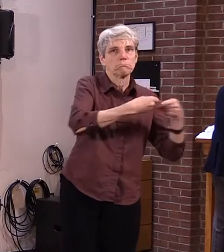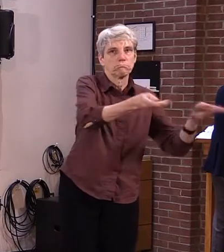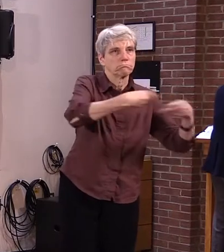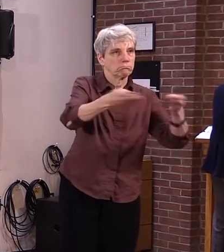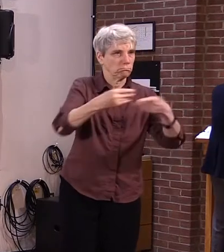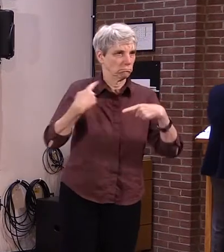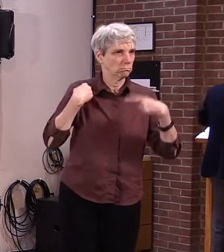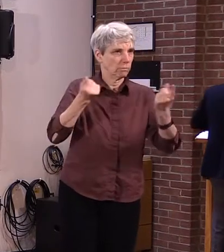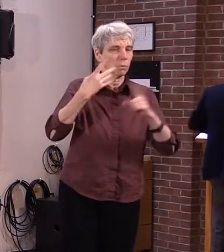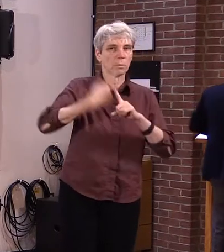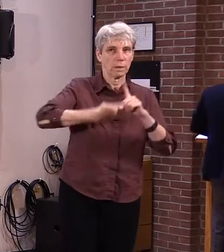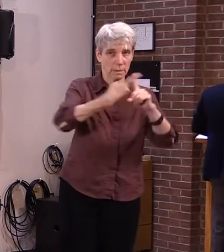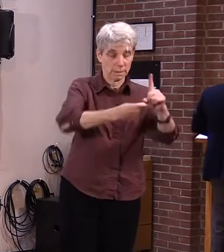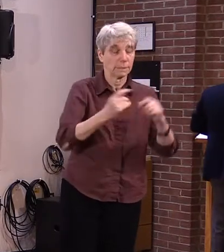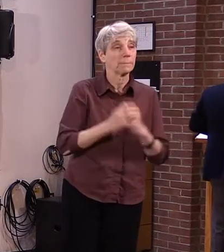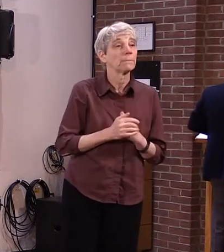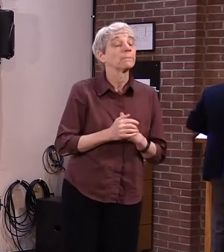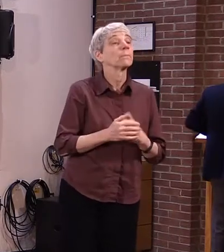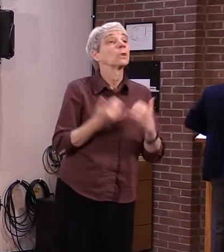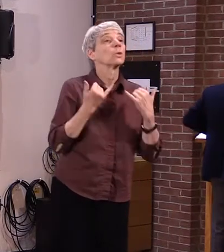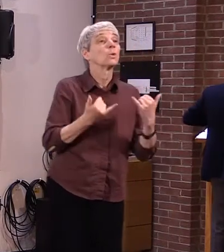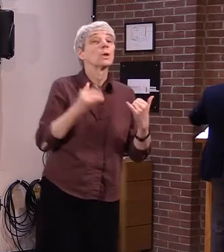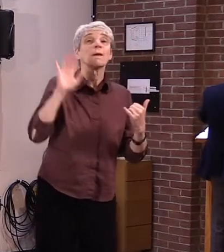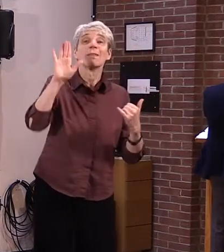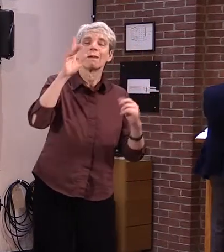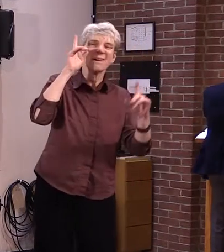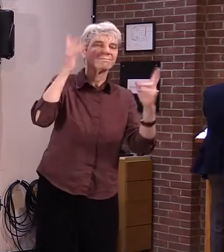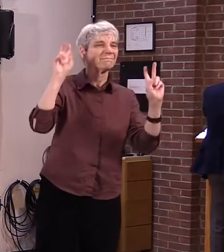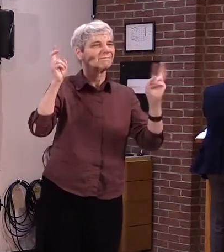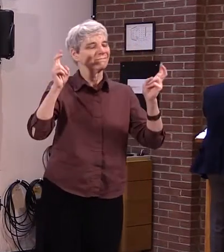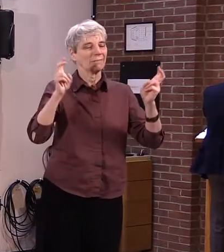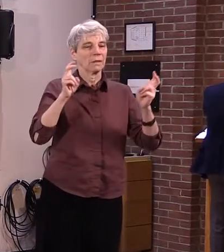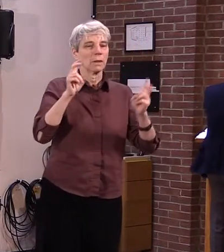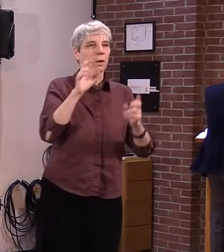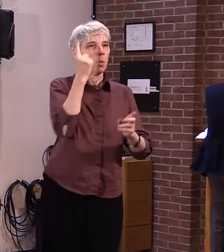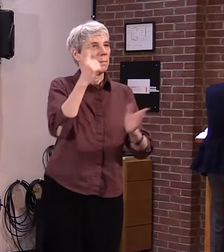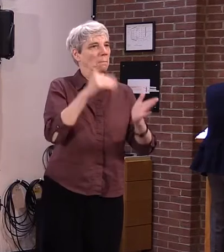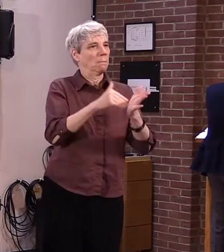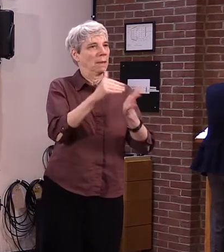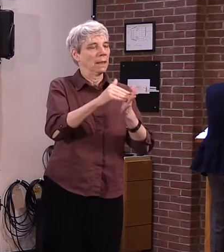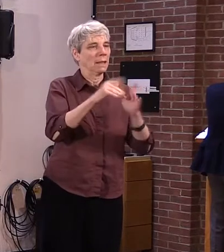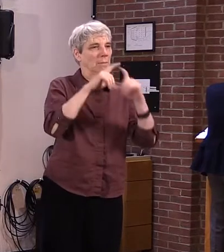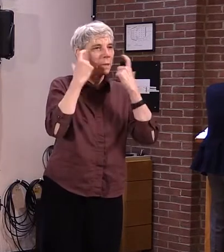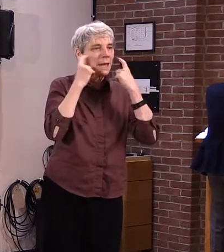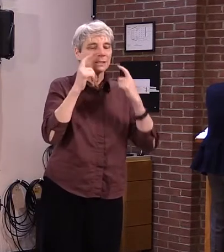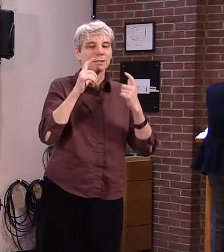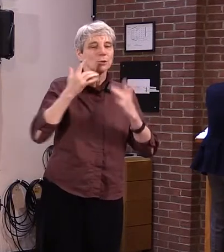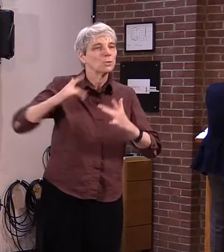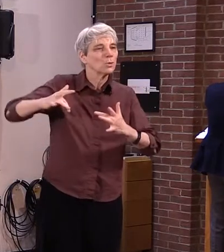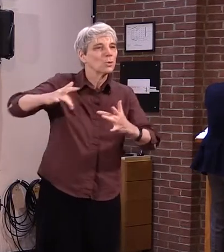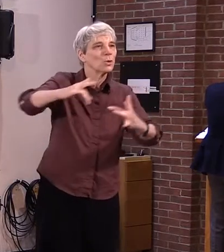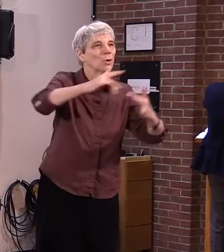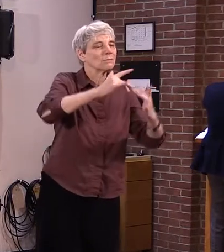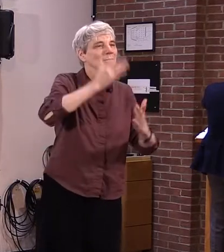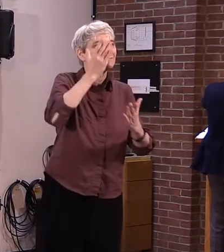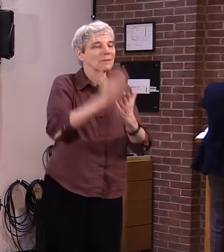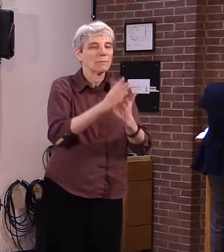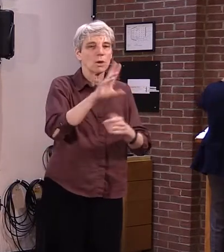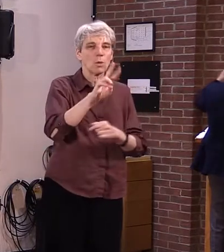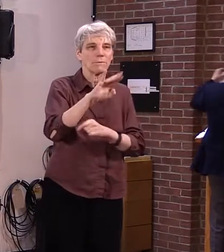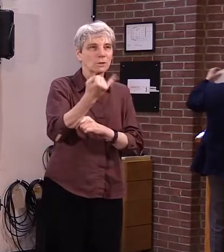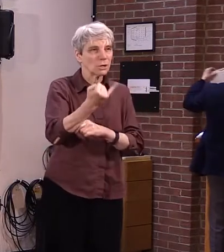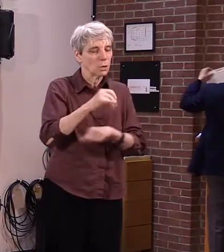Today, the foundation's Million Mask Tour is stopping in White River Junction, working with local Rotaries to